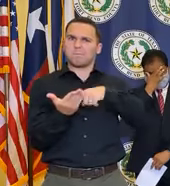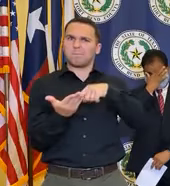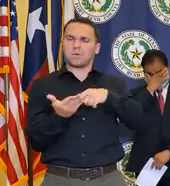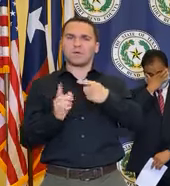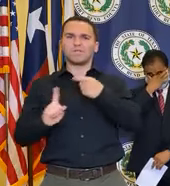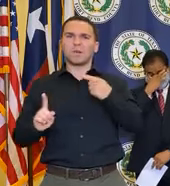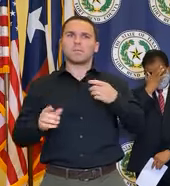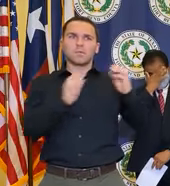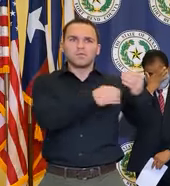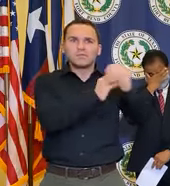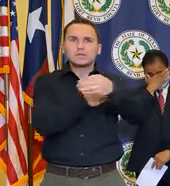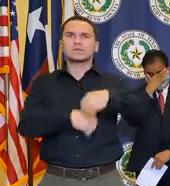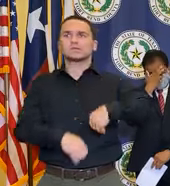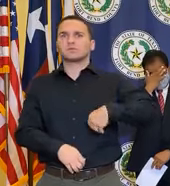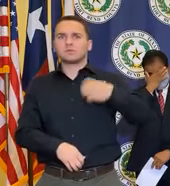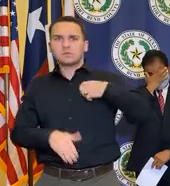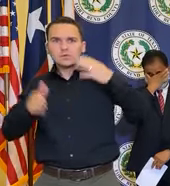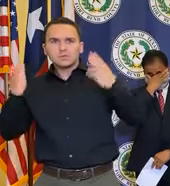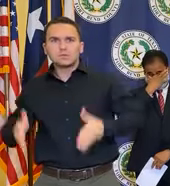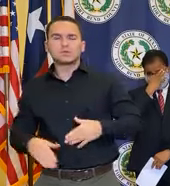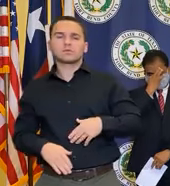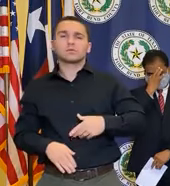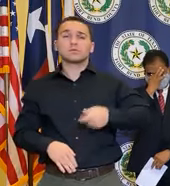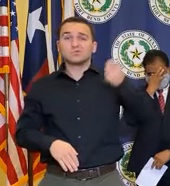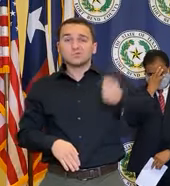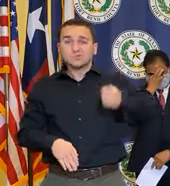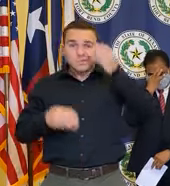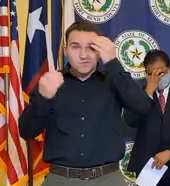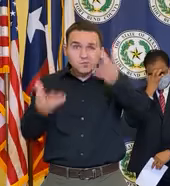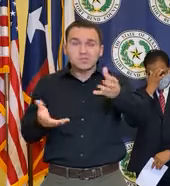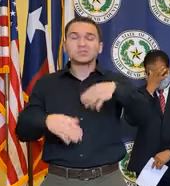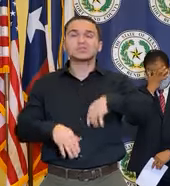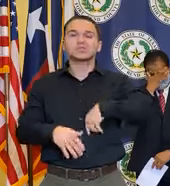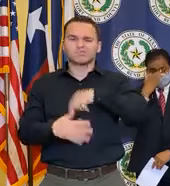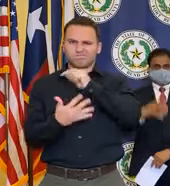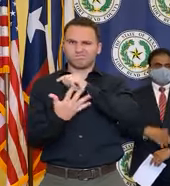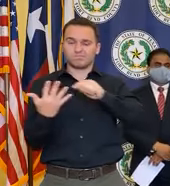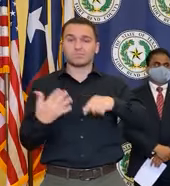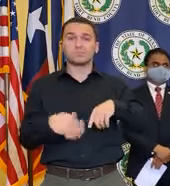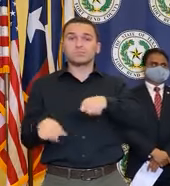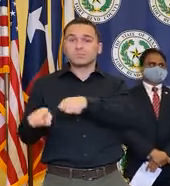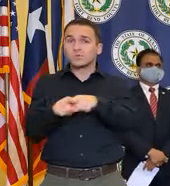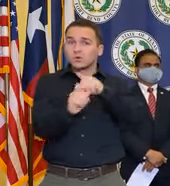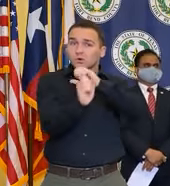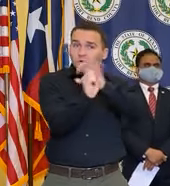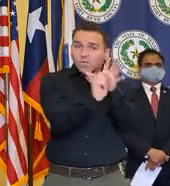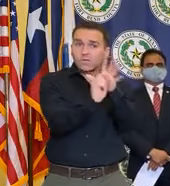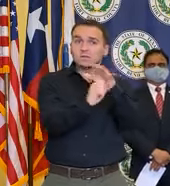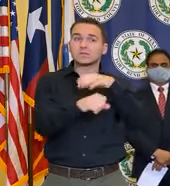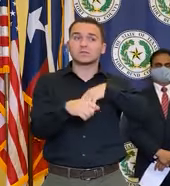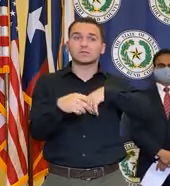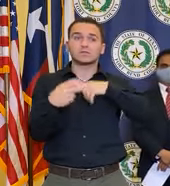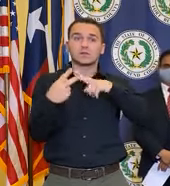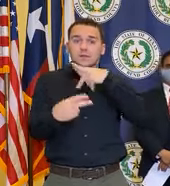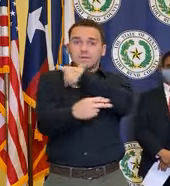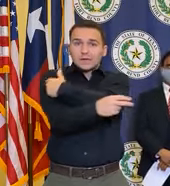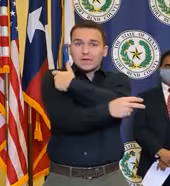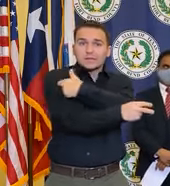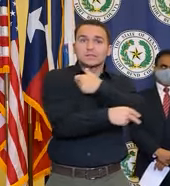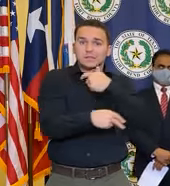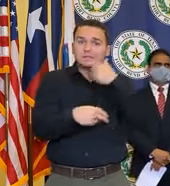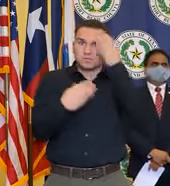can also get jury and court information. And more importantly, you can get coronavirus and vaccination updates. And you can also